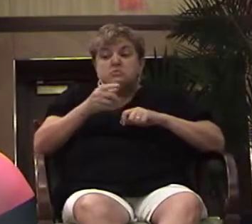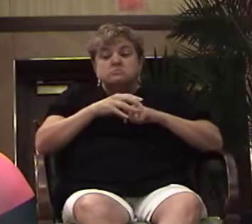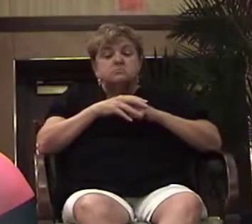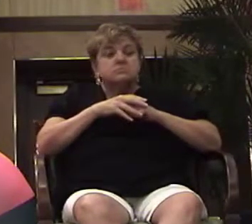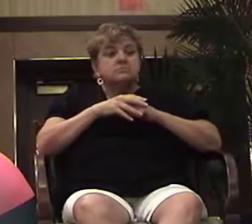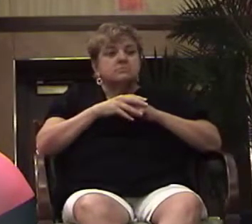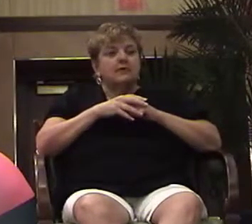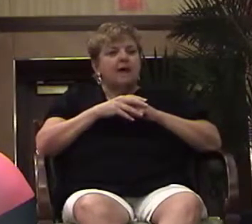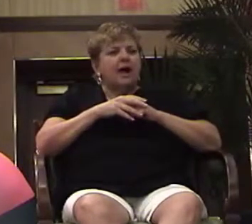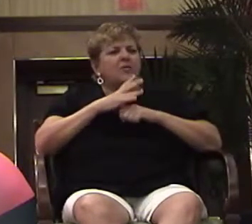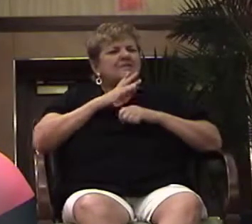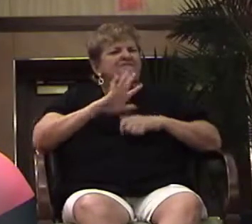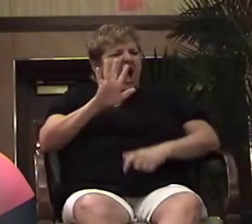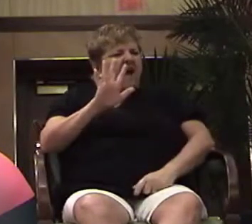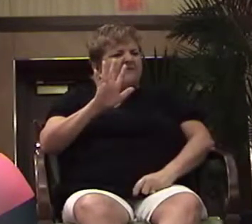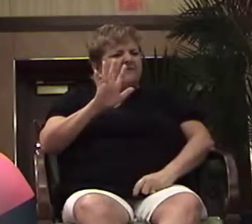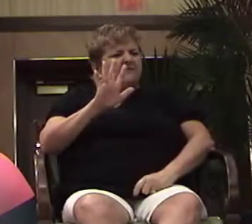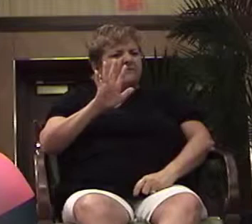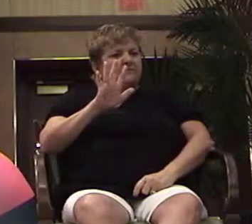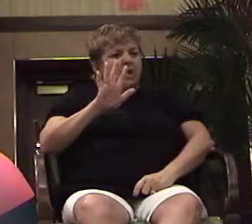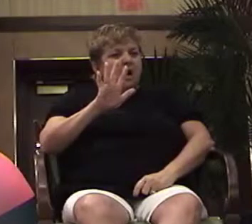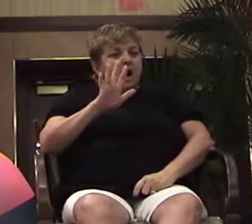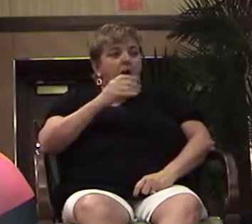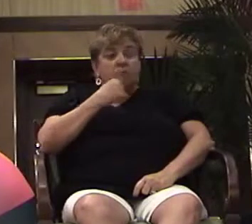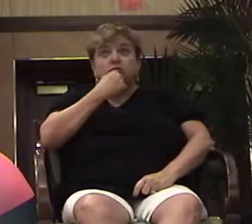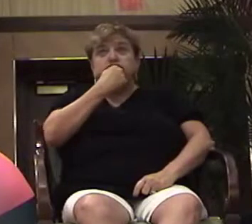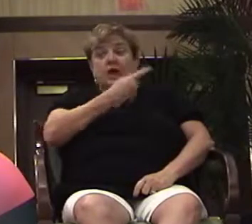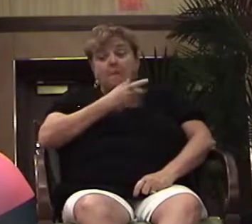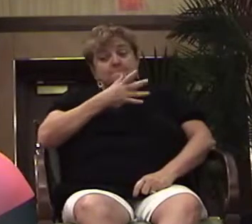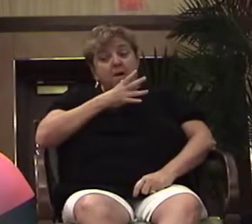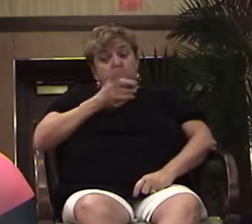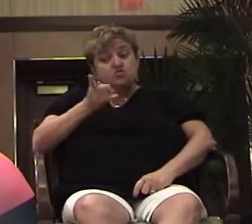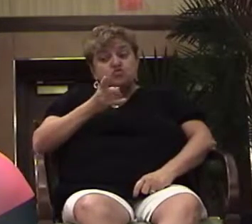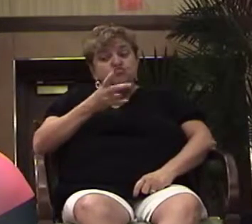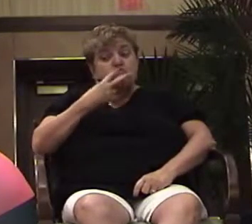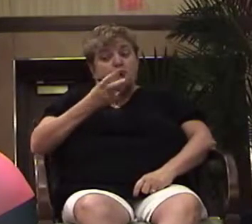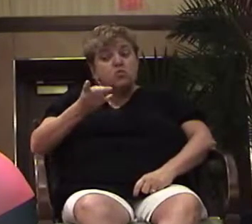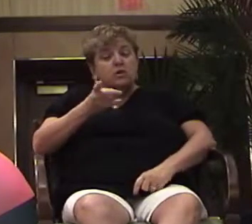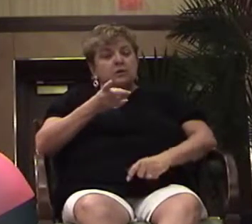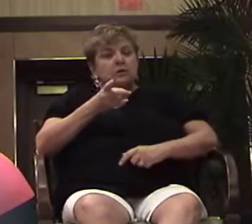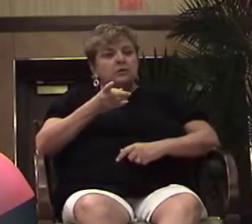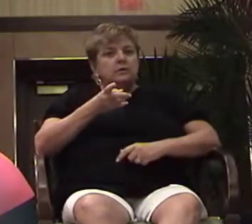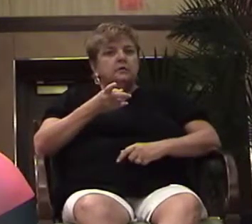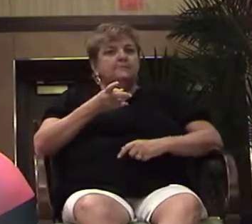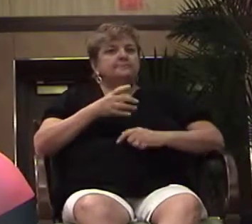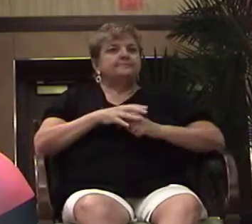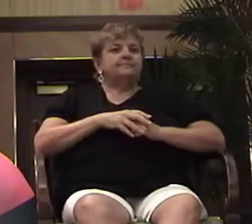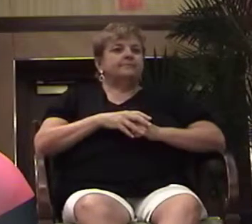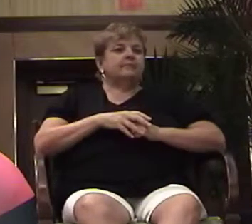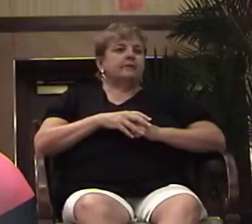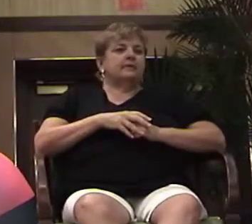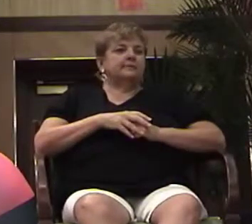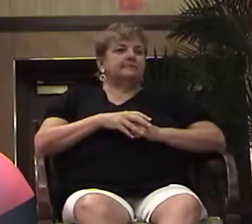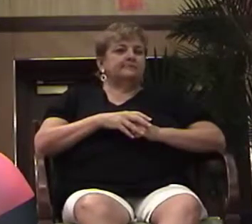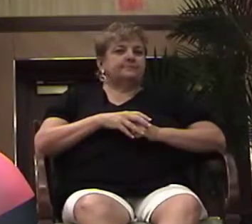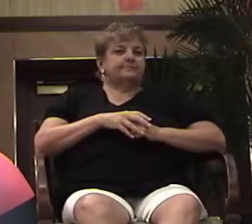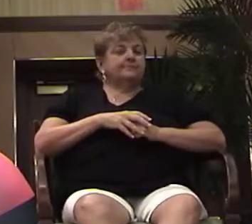5 years old. I'm going to tell my mother you smoke. And I'd get my whatever I wanted him to do.